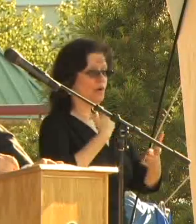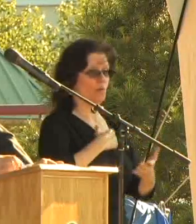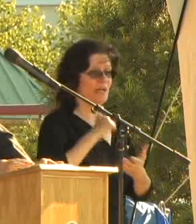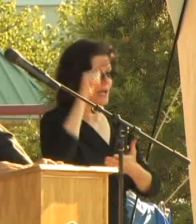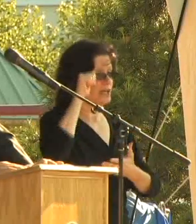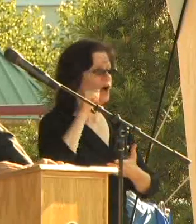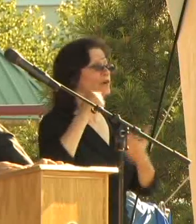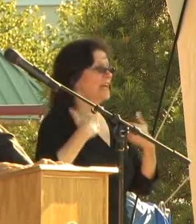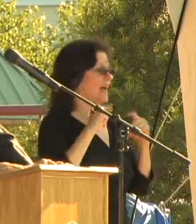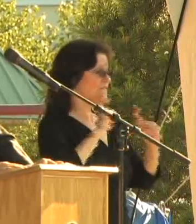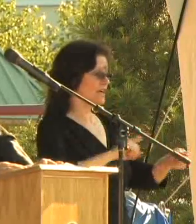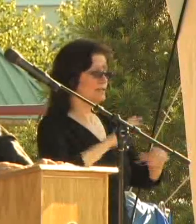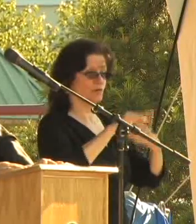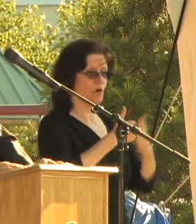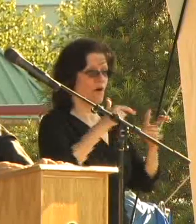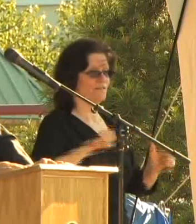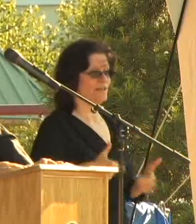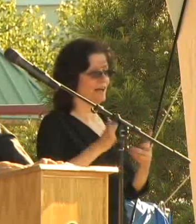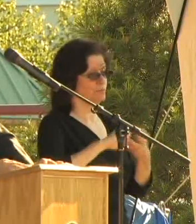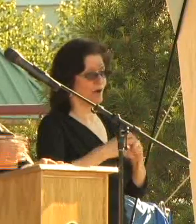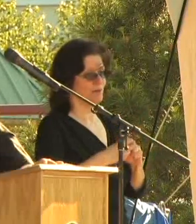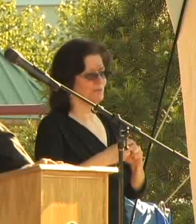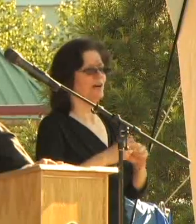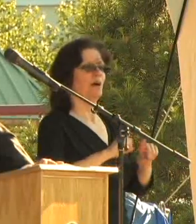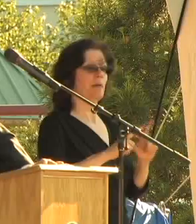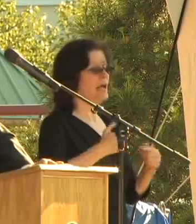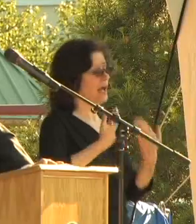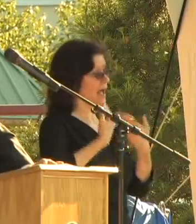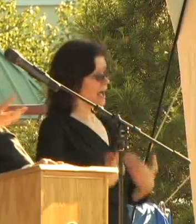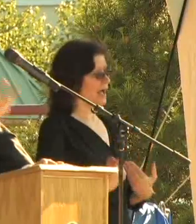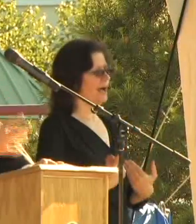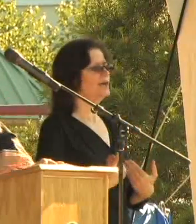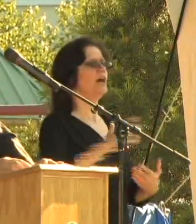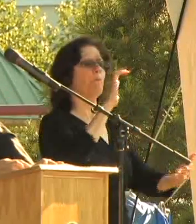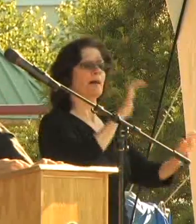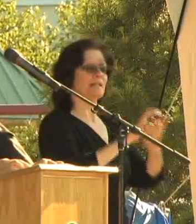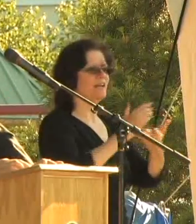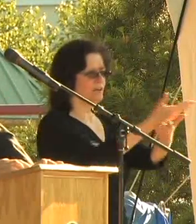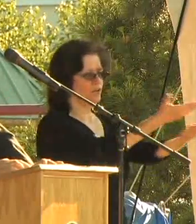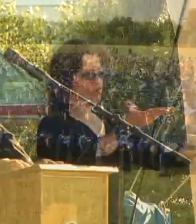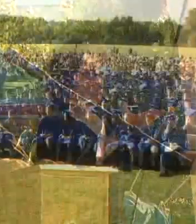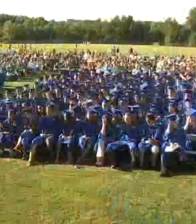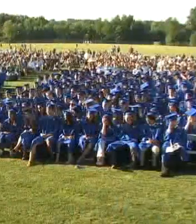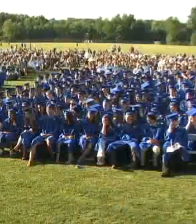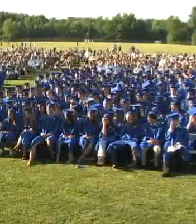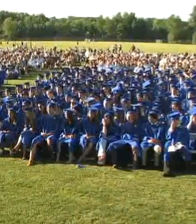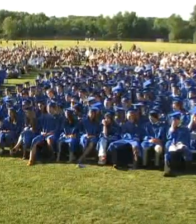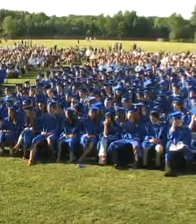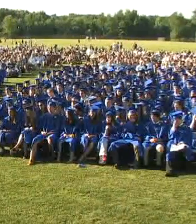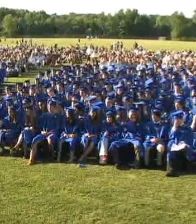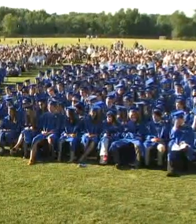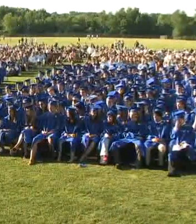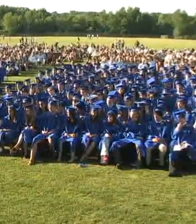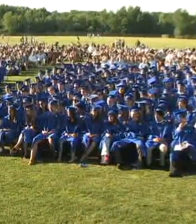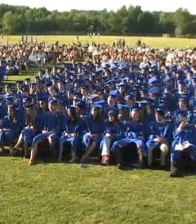adults have the answers to all of life's problems, but I believe that you do. I've worked with